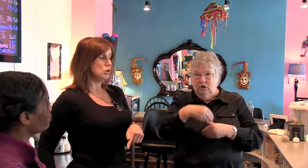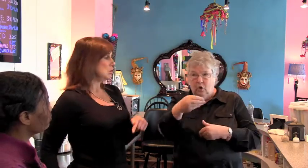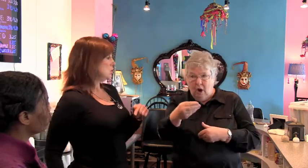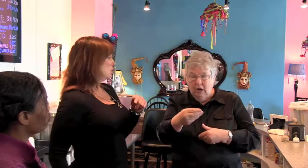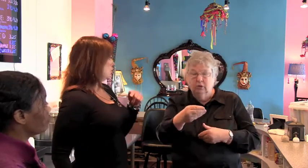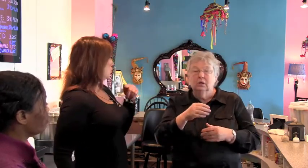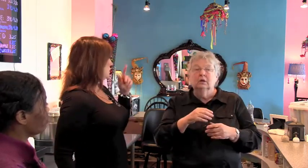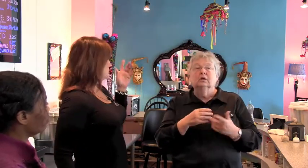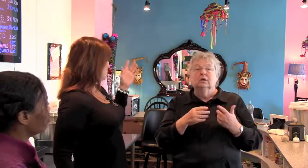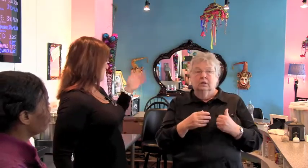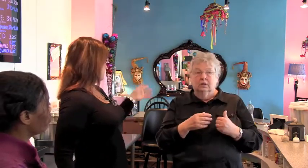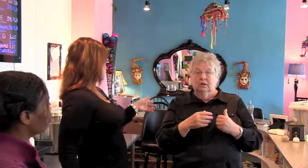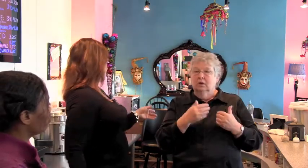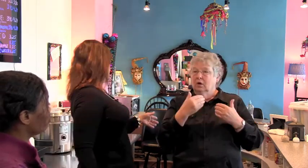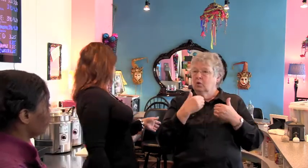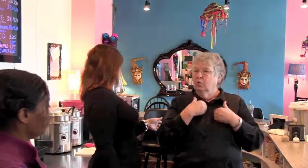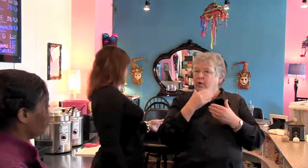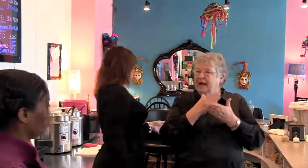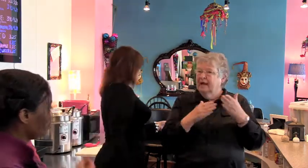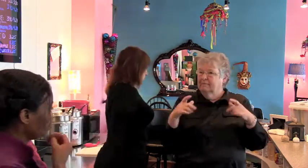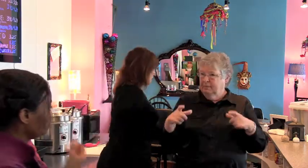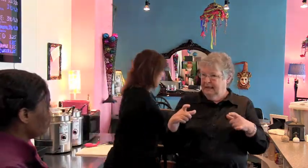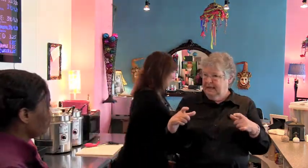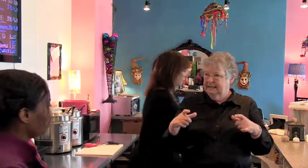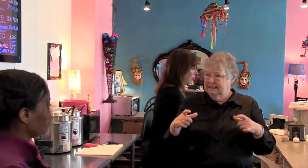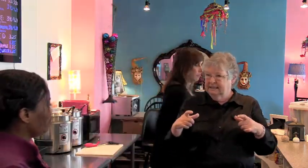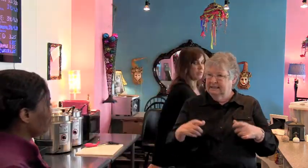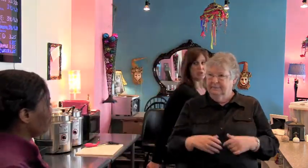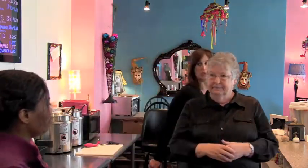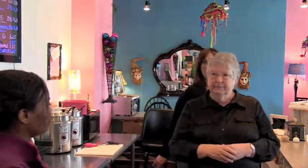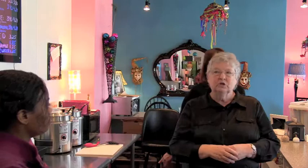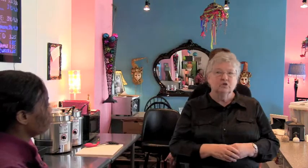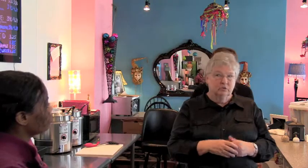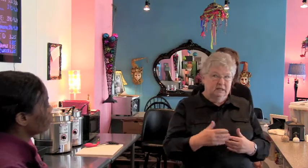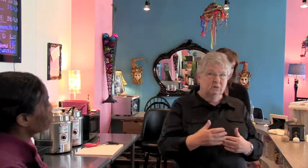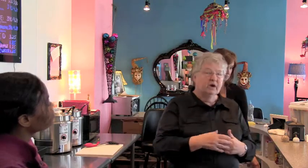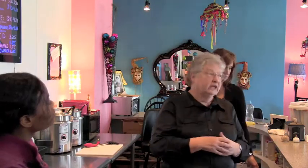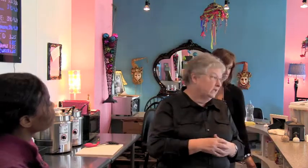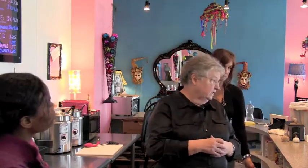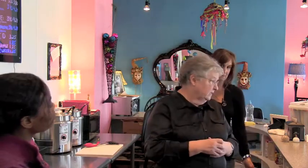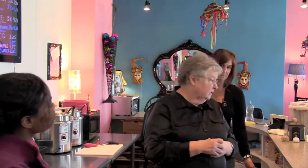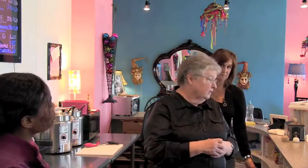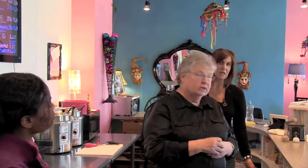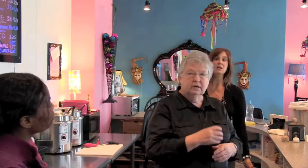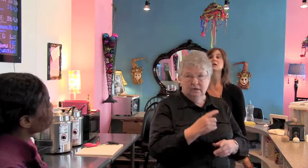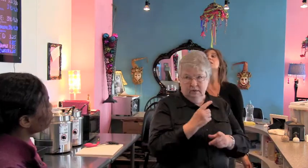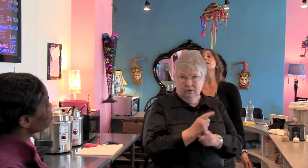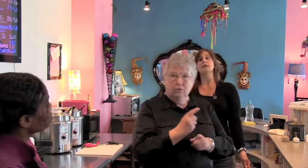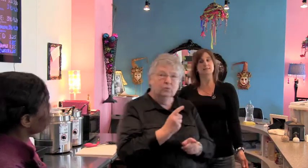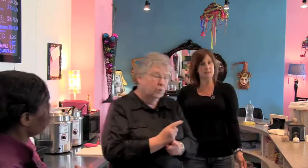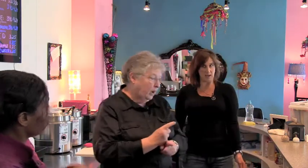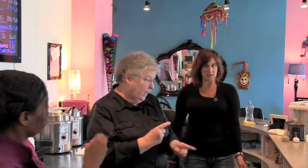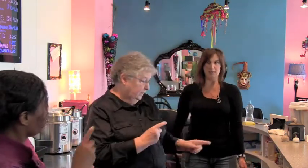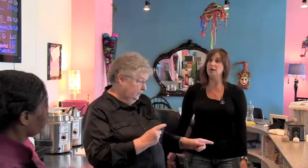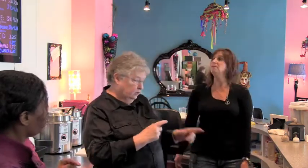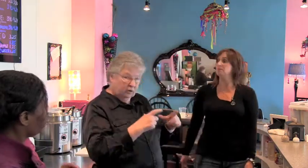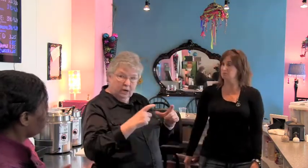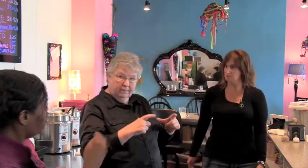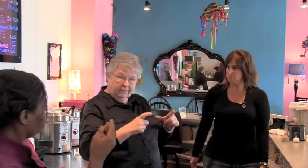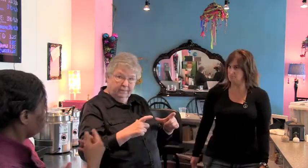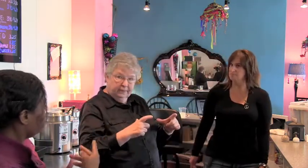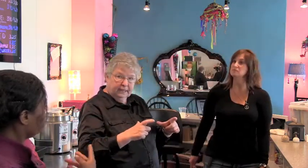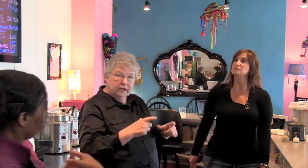go, we do have some plates over here. So you mean they want to eat here?